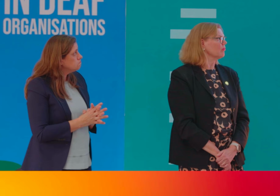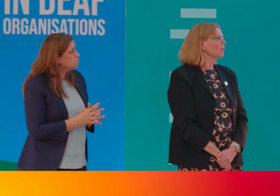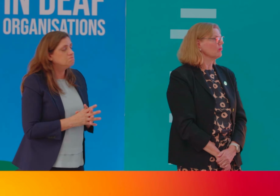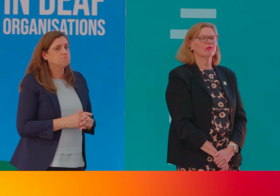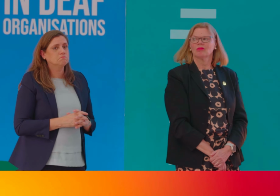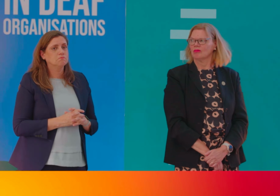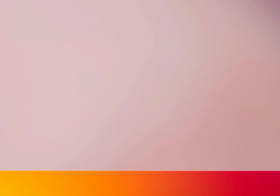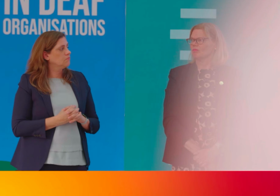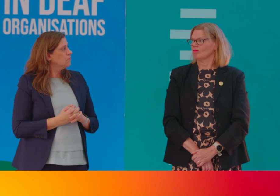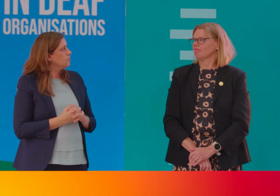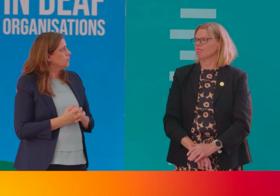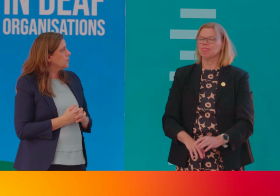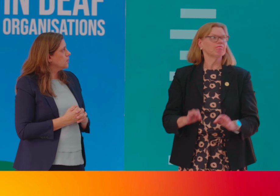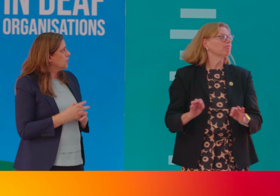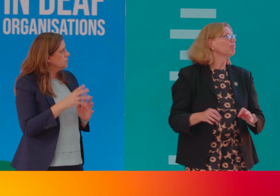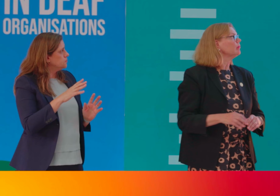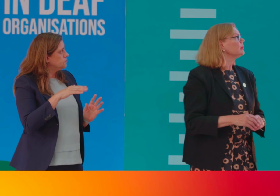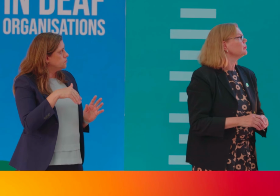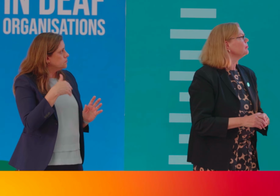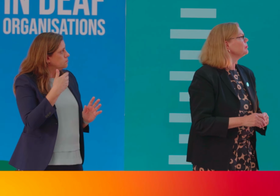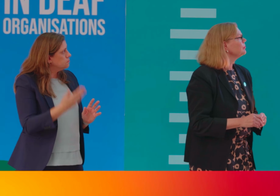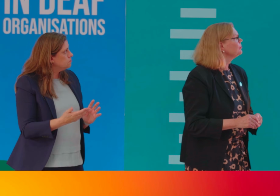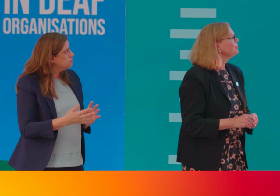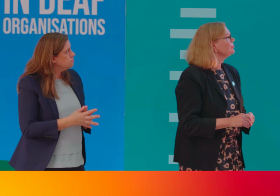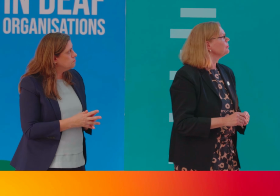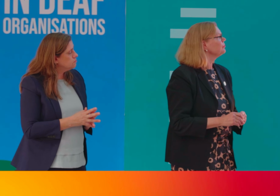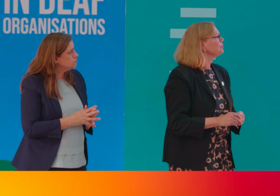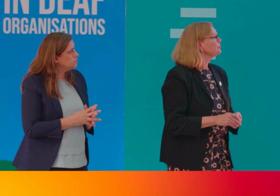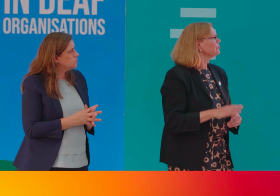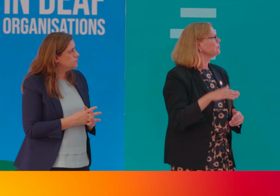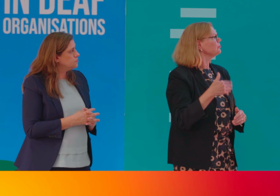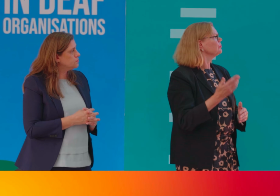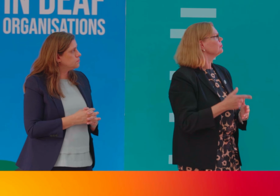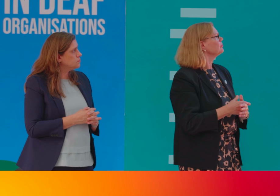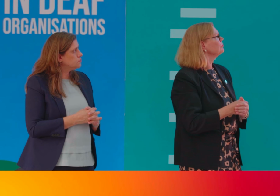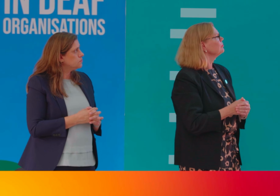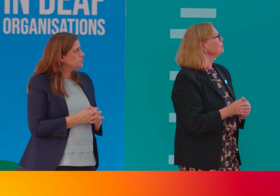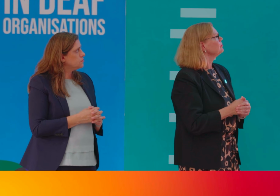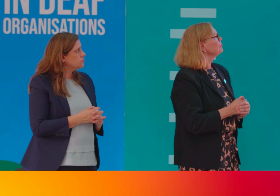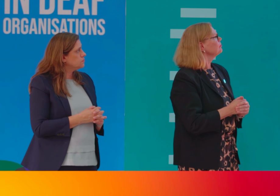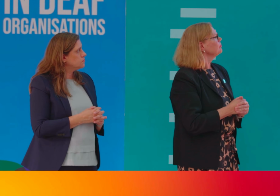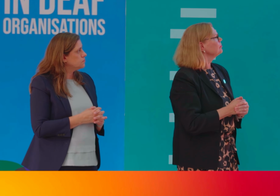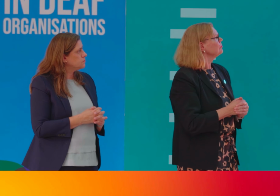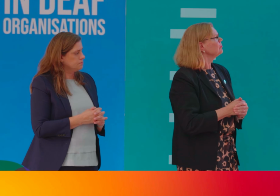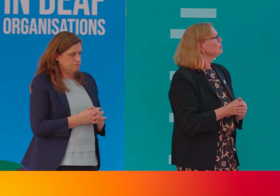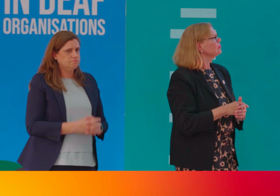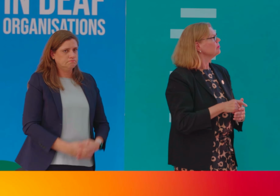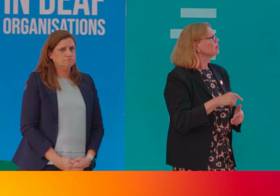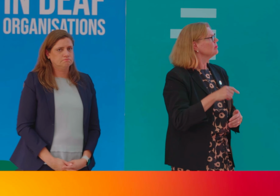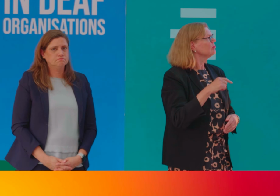strategic framework to this instrument. Next slide, please.